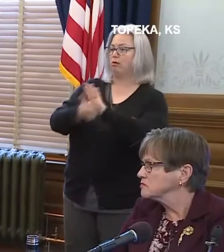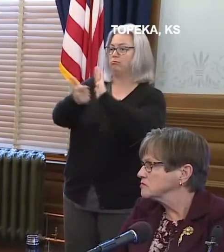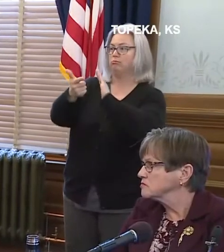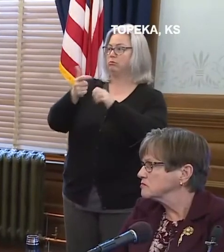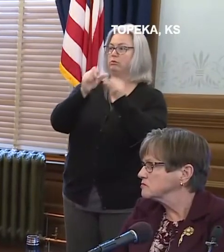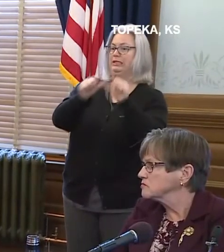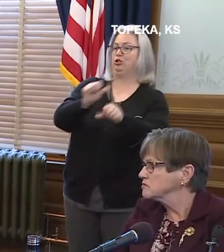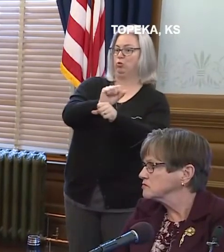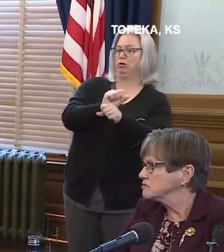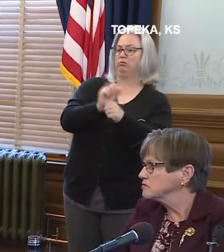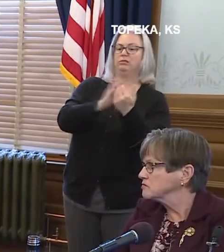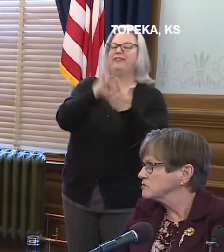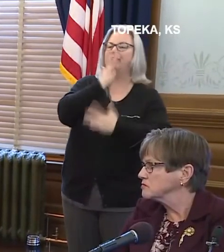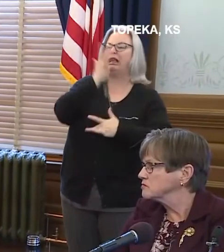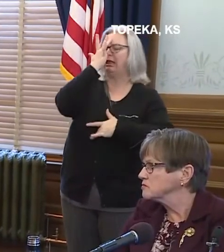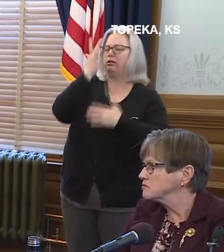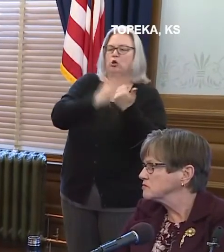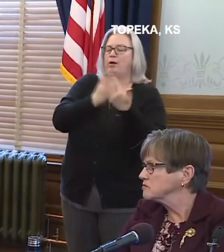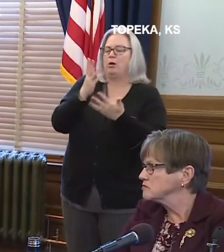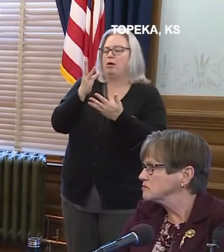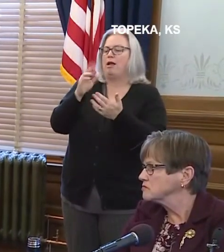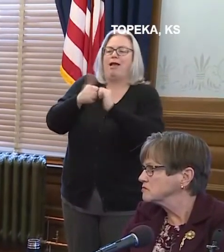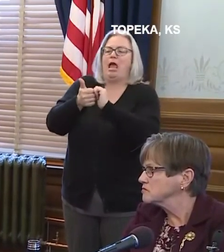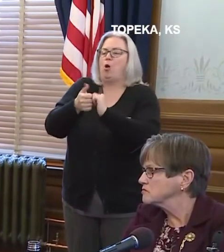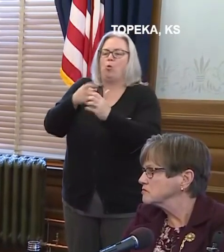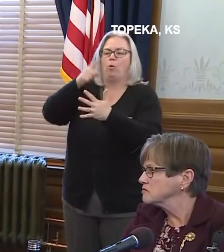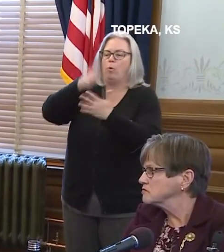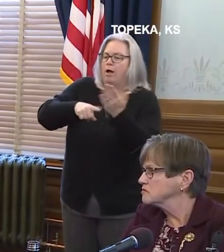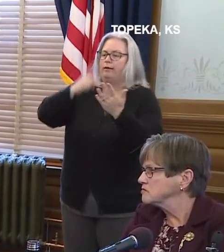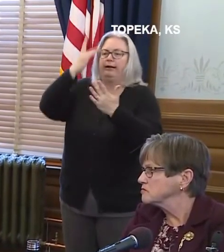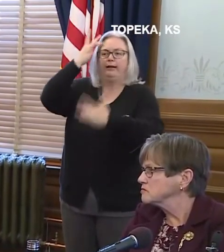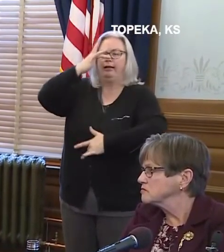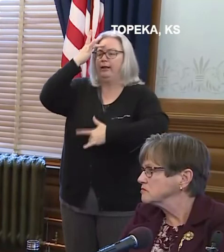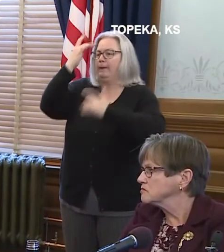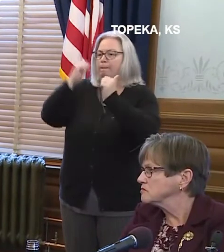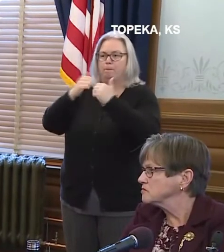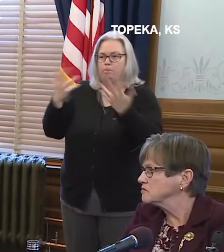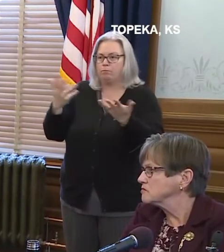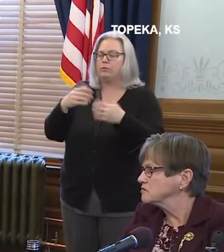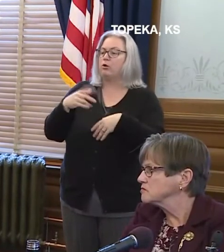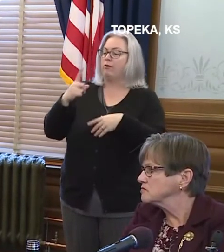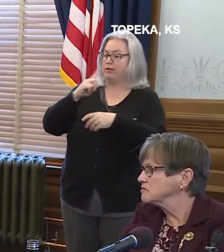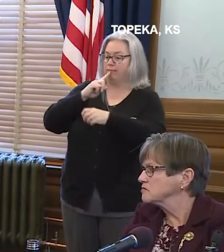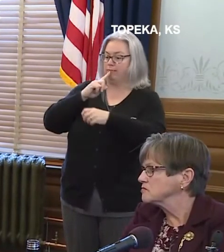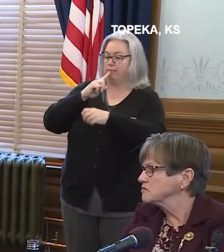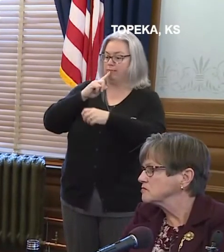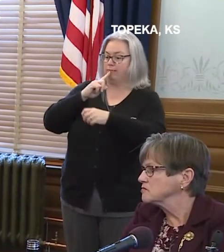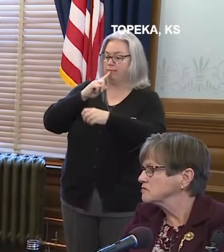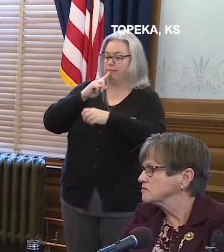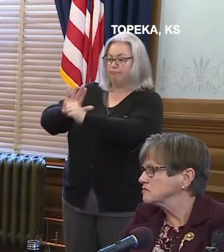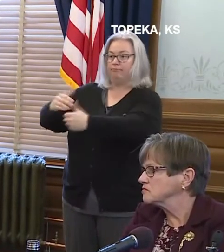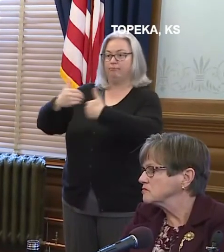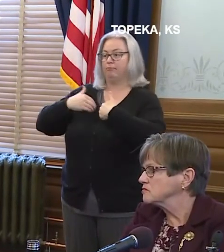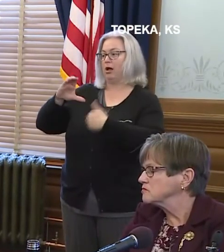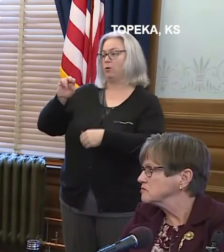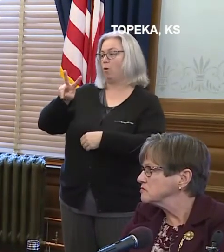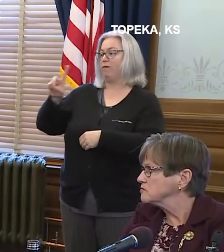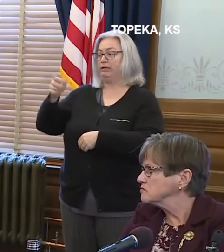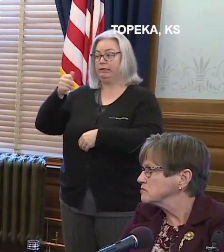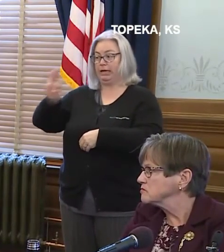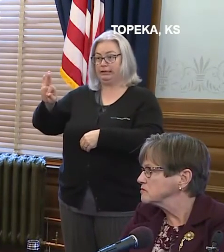person, whatever kind of ill they are, or a person that has a documented positive COVID-19 test will